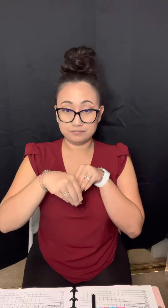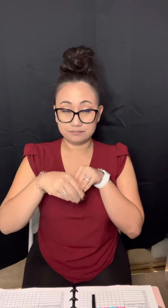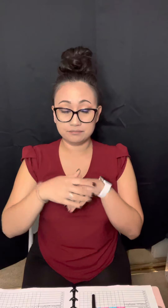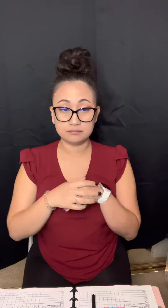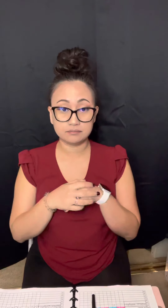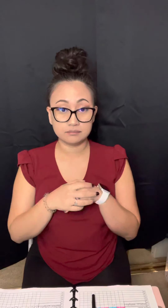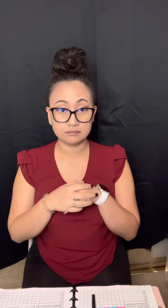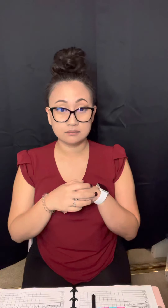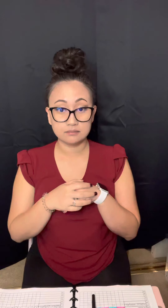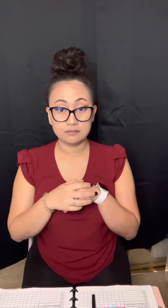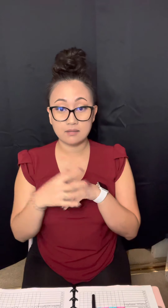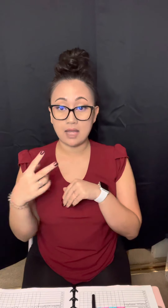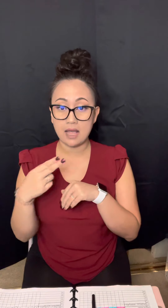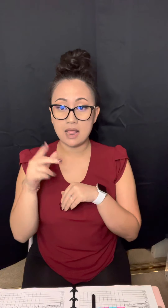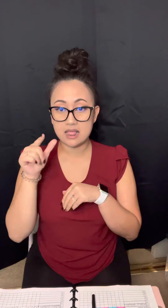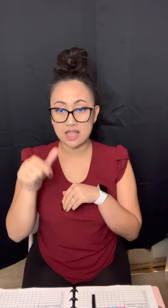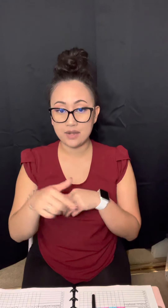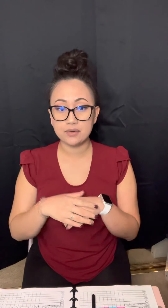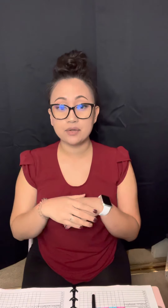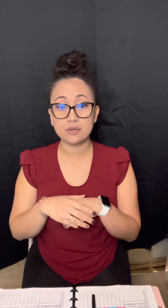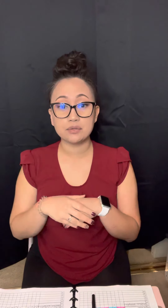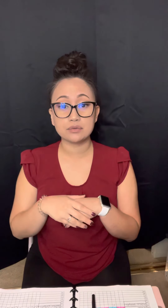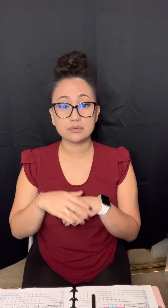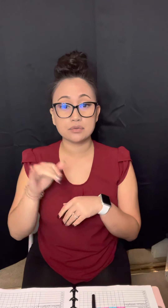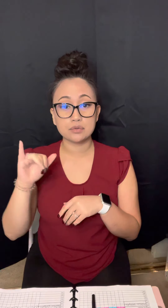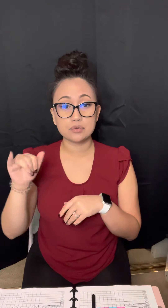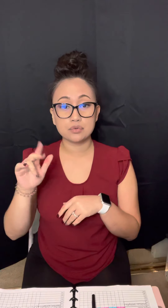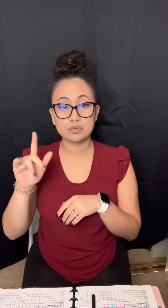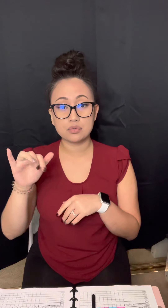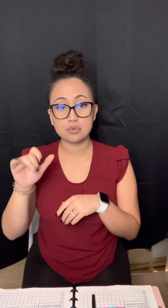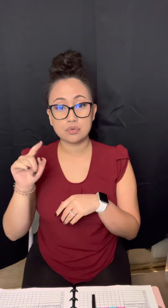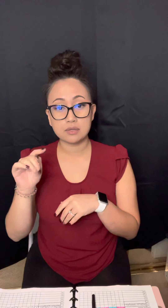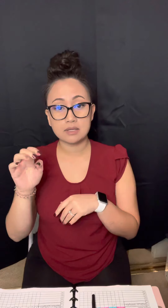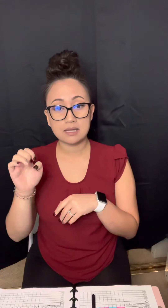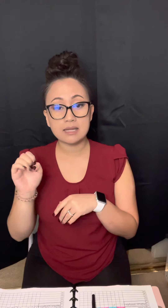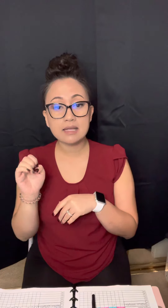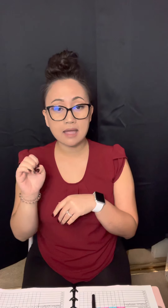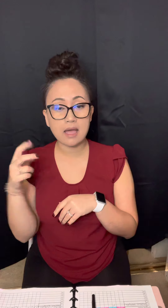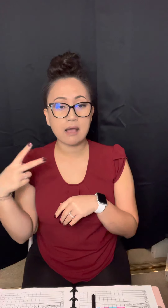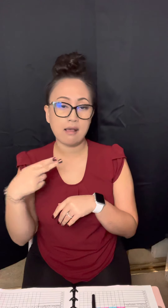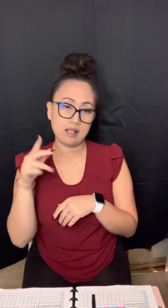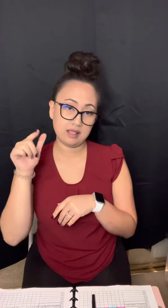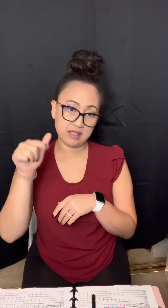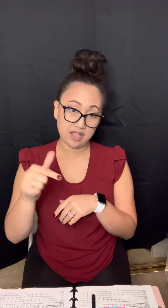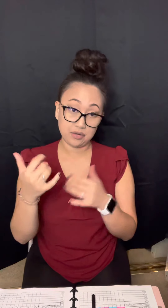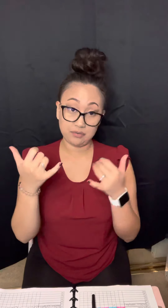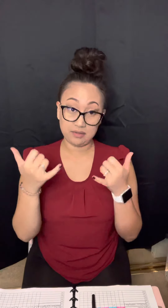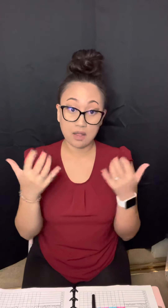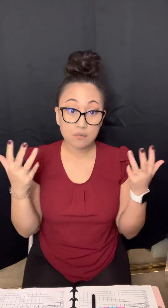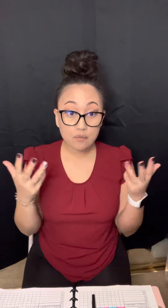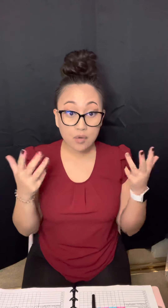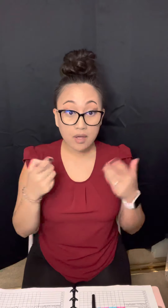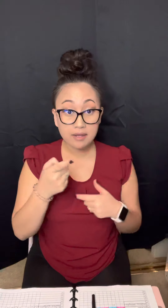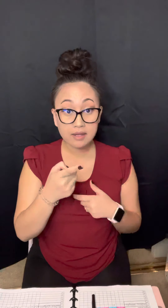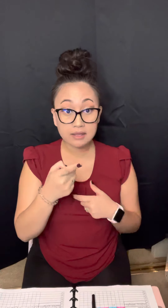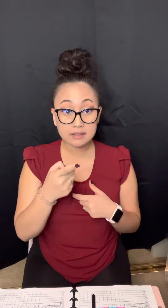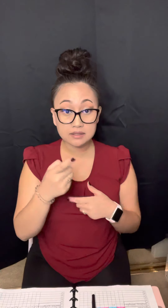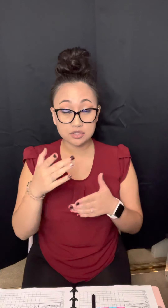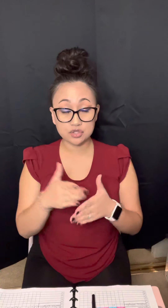So Juliet, go ahead and cut them later. We're going to move on to our shared reading. Everybody take out